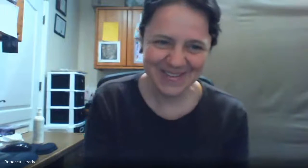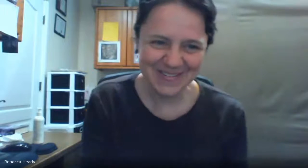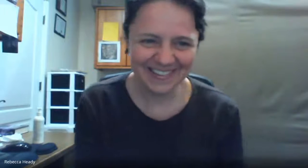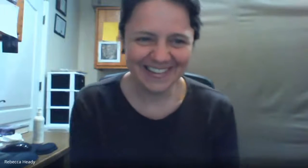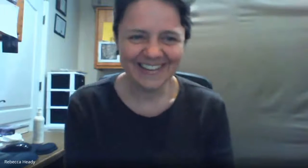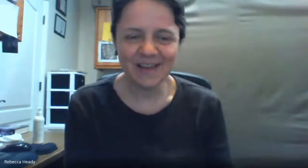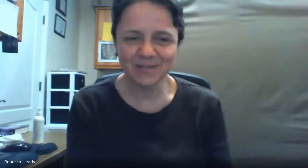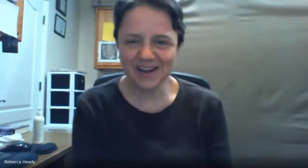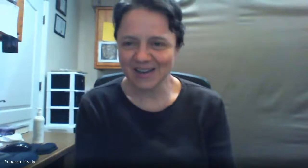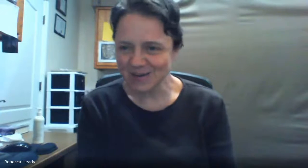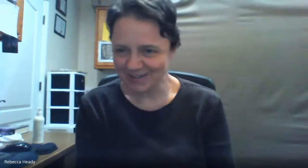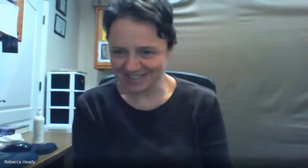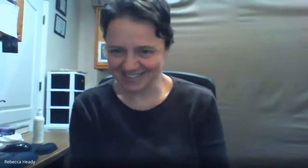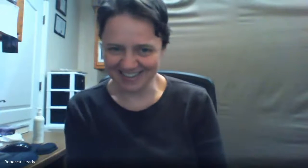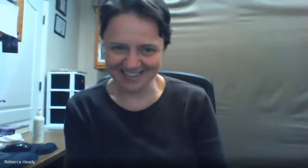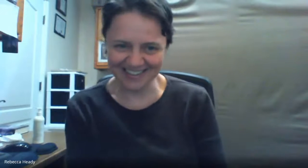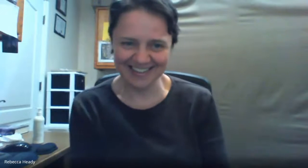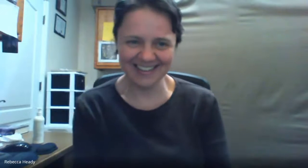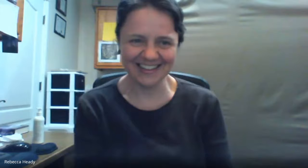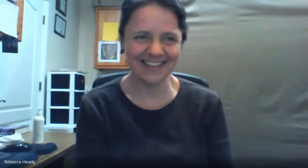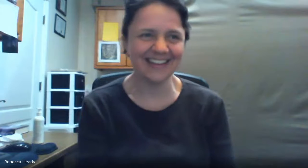Whew, that was quite a loaded question, huh?